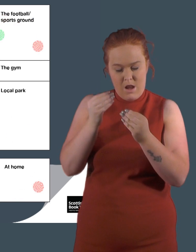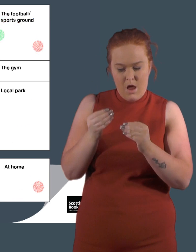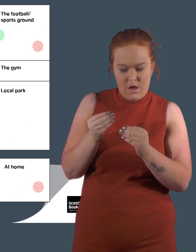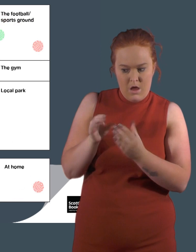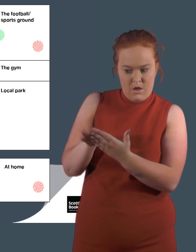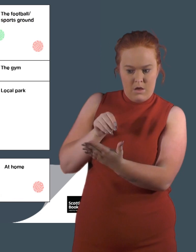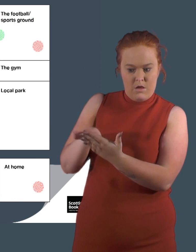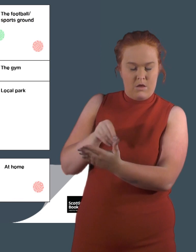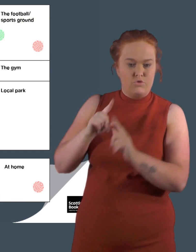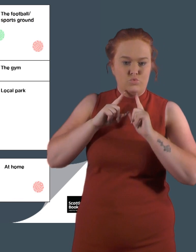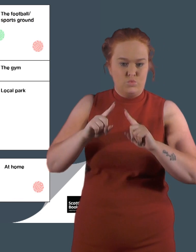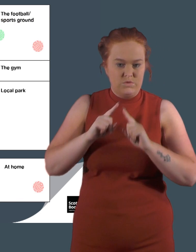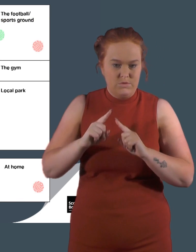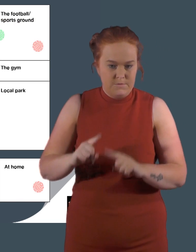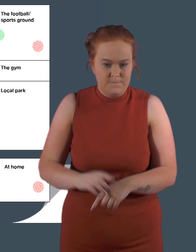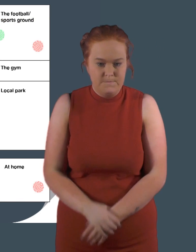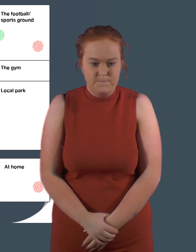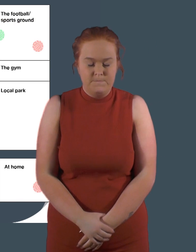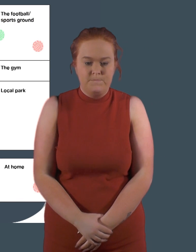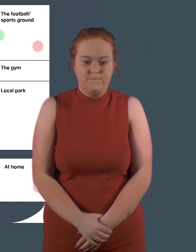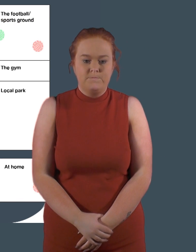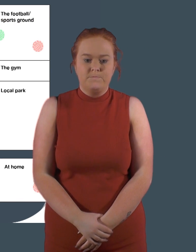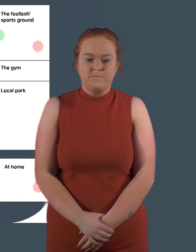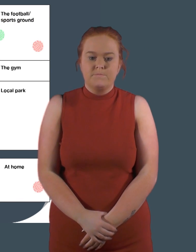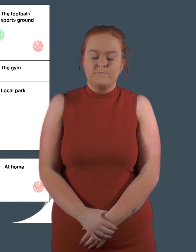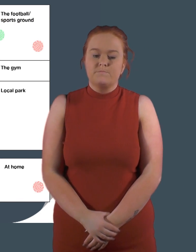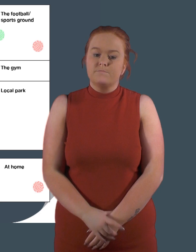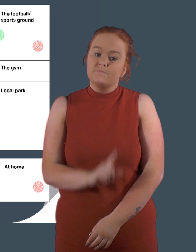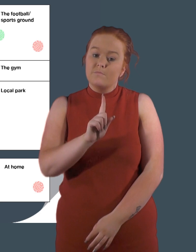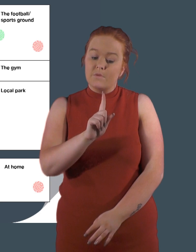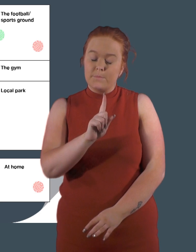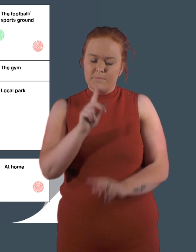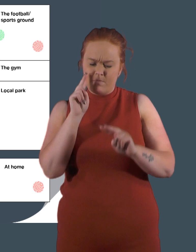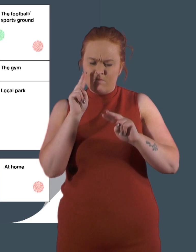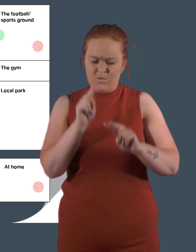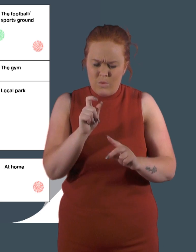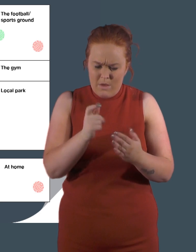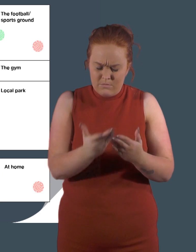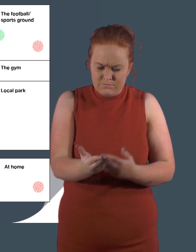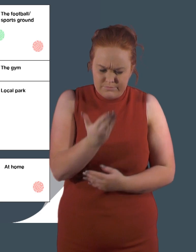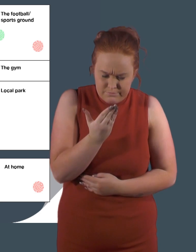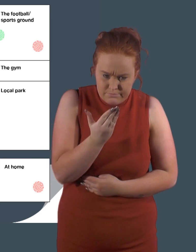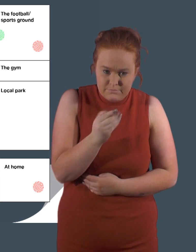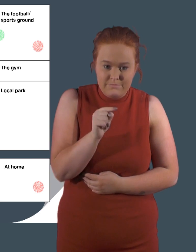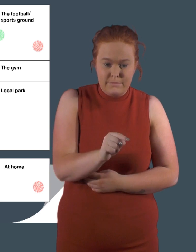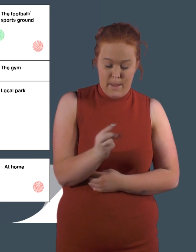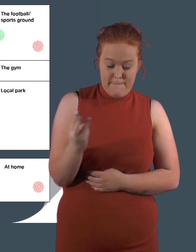Again, if you look at the second map, you'll see there is quite a big difference between where the red marks have been made and where the green marks have been